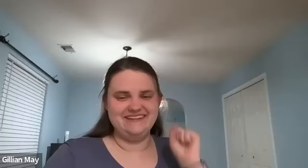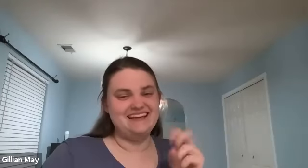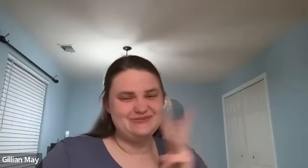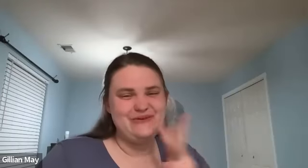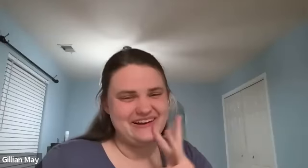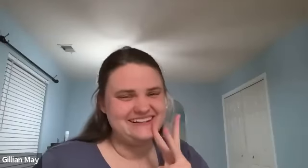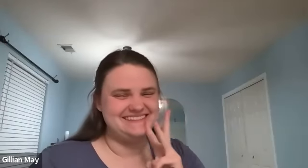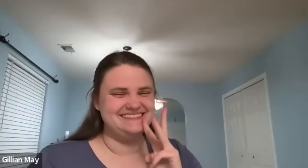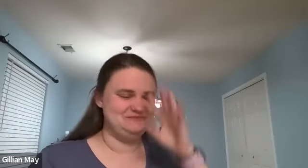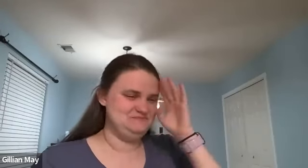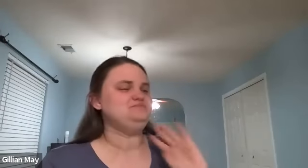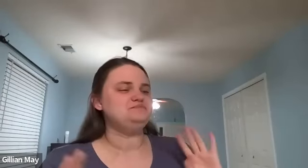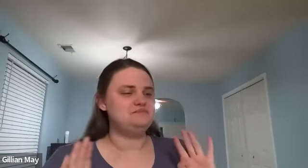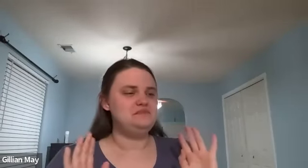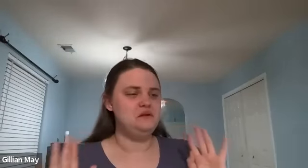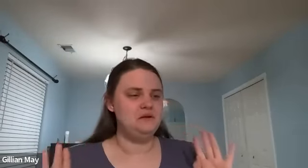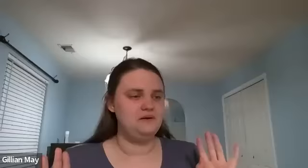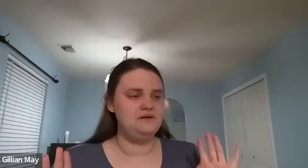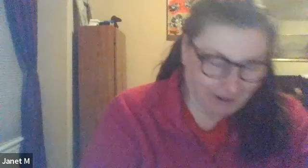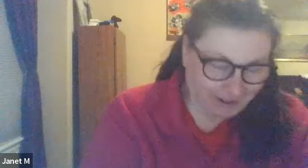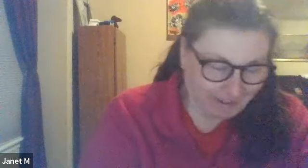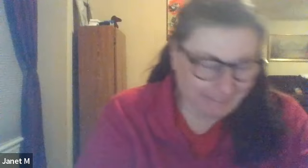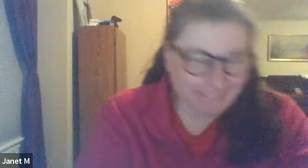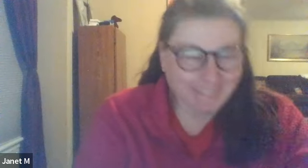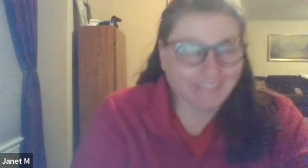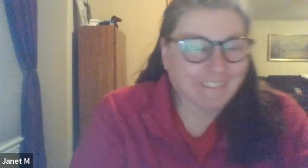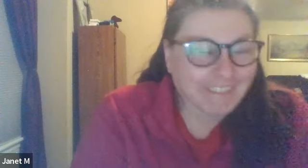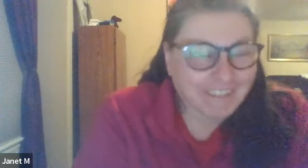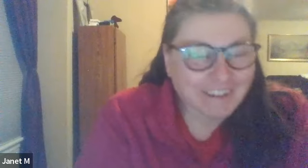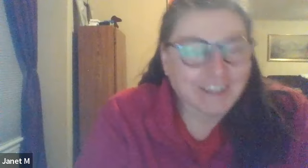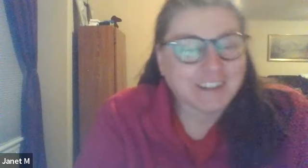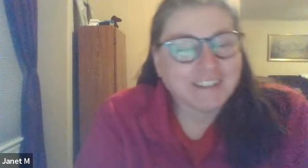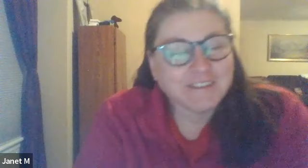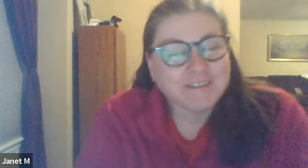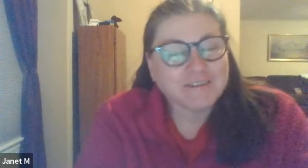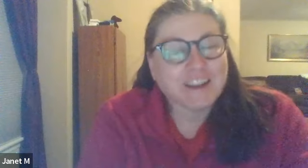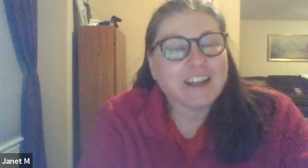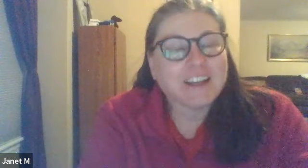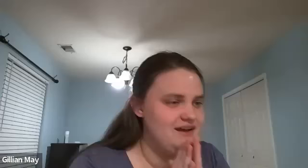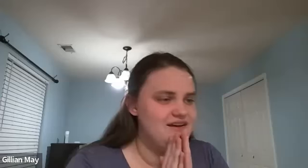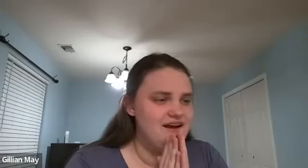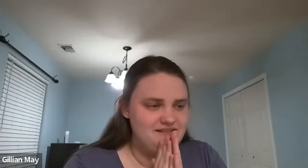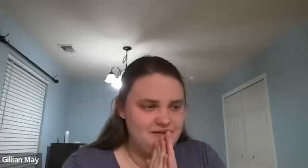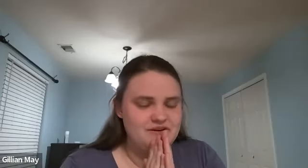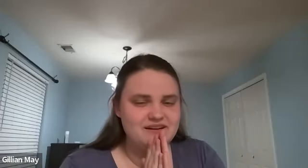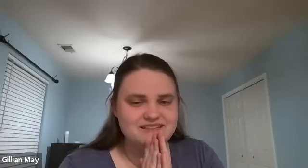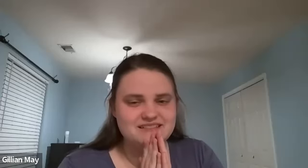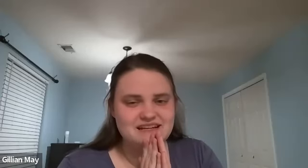yes, water. Mhm. Okay, I gotta type. I'm sorry. You're good. Okay. All right, we're gonna stay